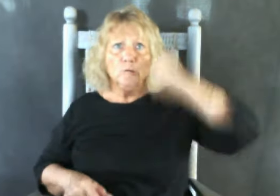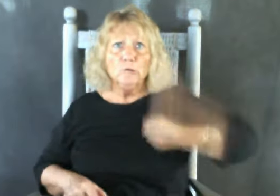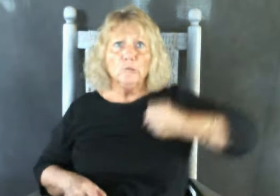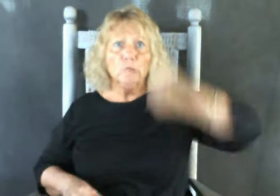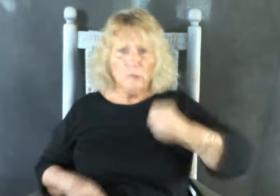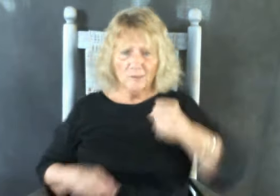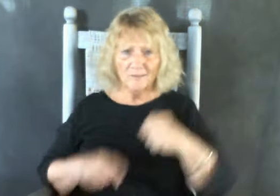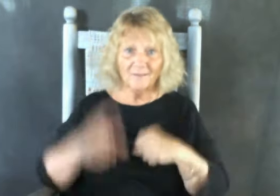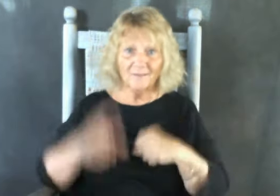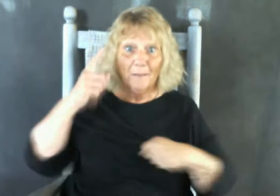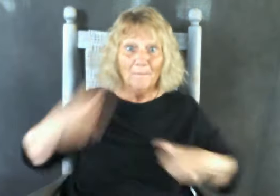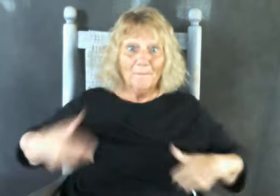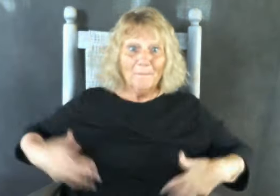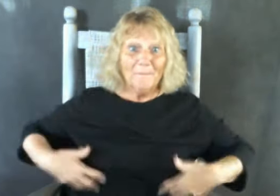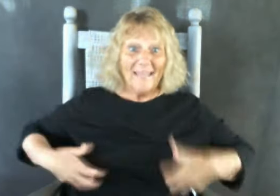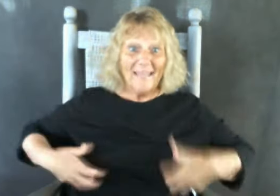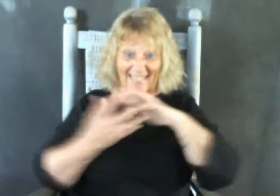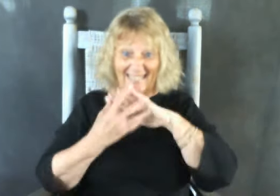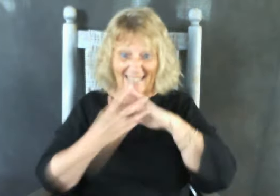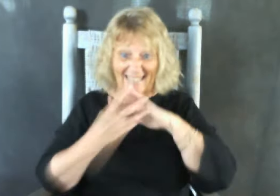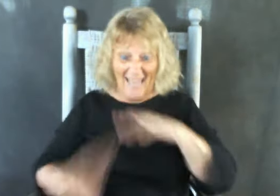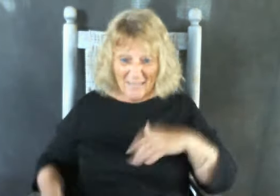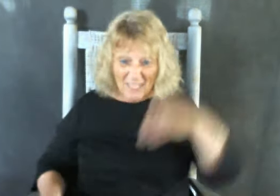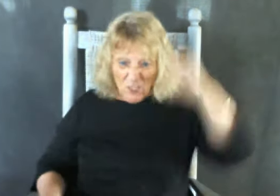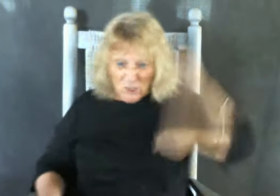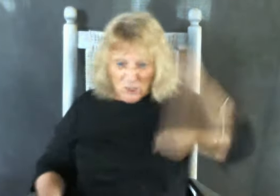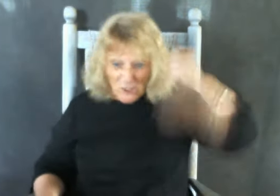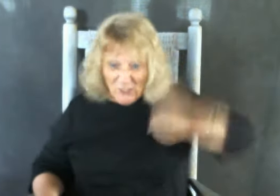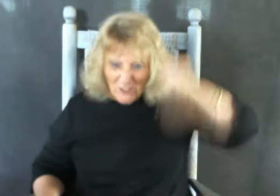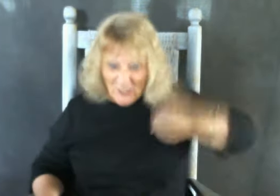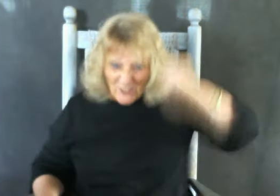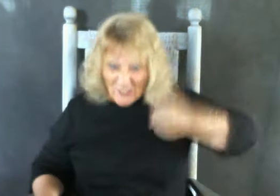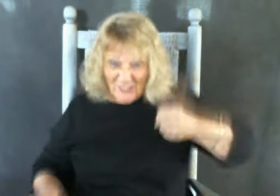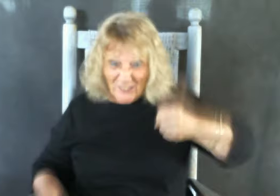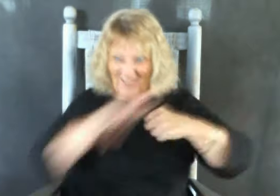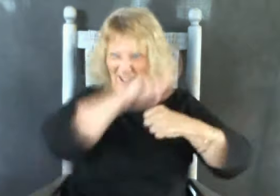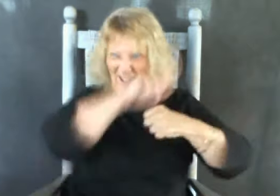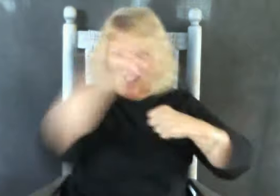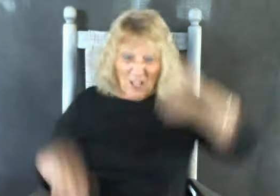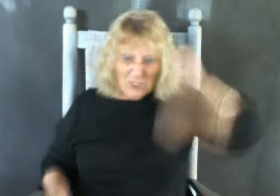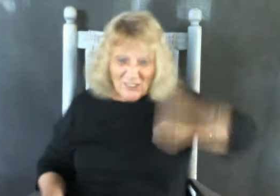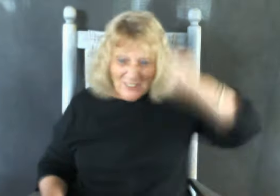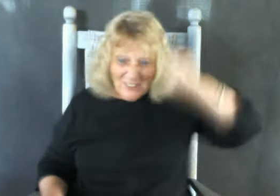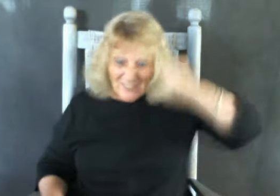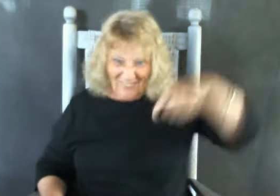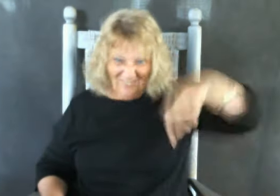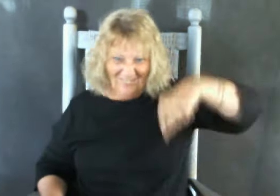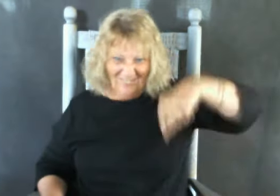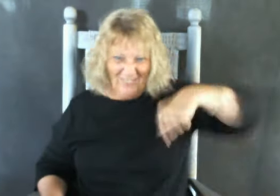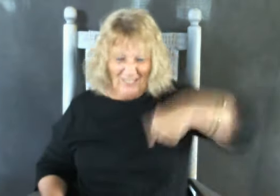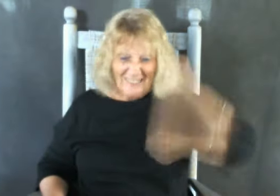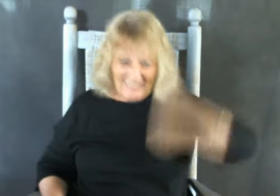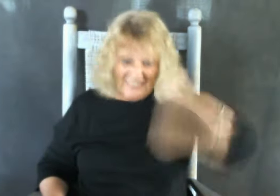-11 victims, for first responders. can see the Vice President has placed this wreath at this one blackened